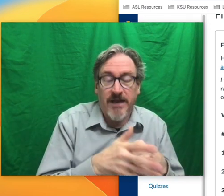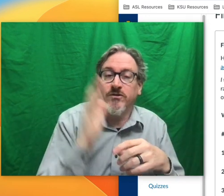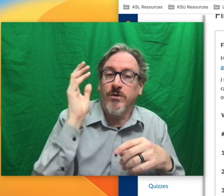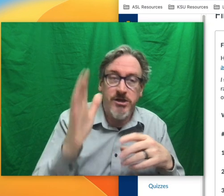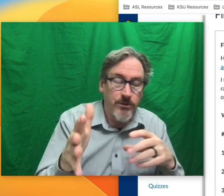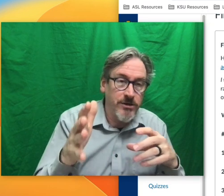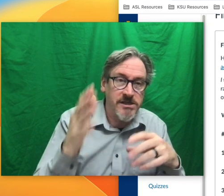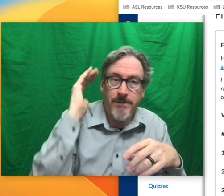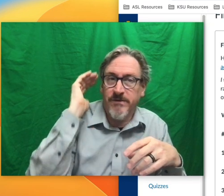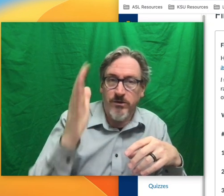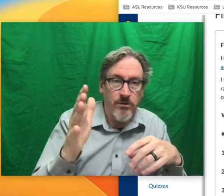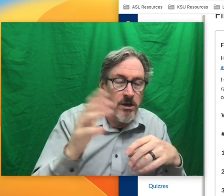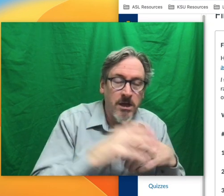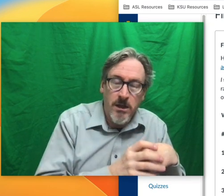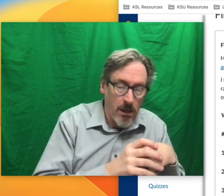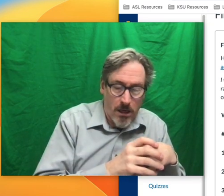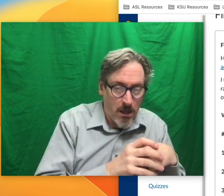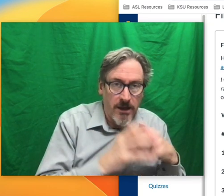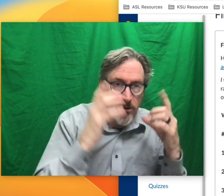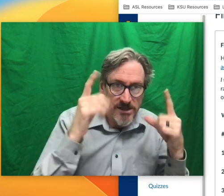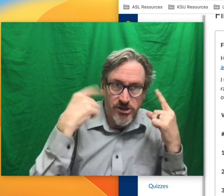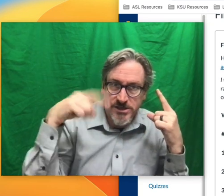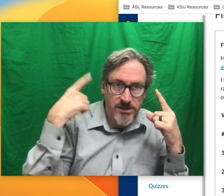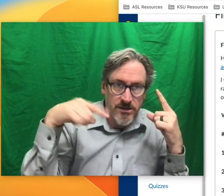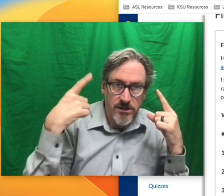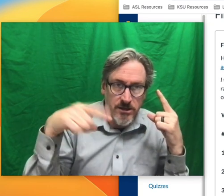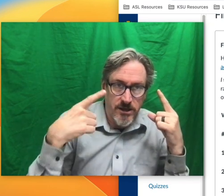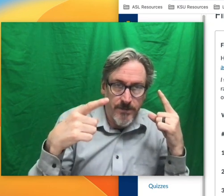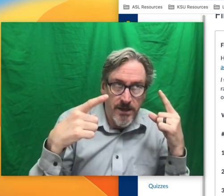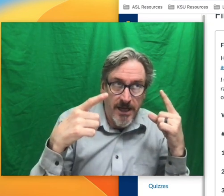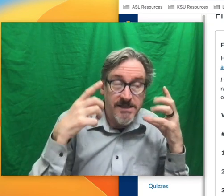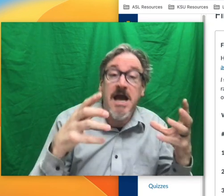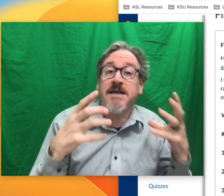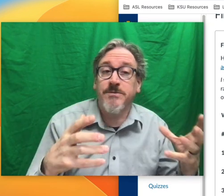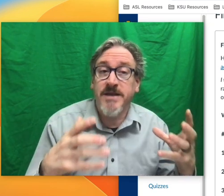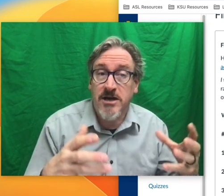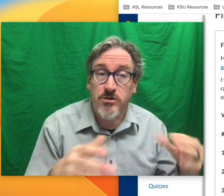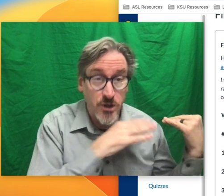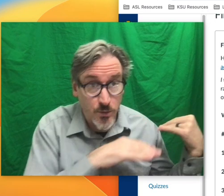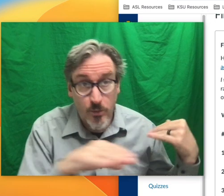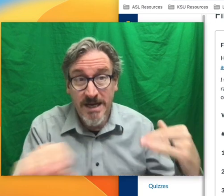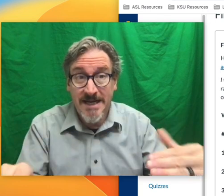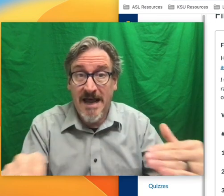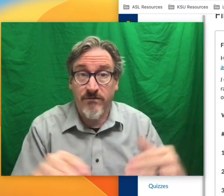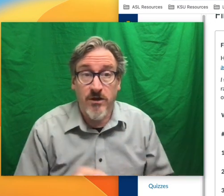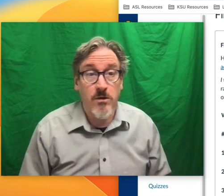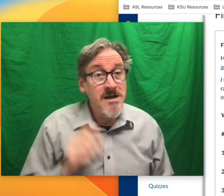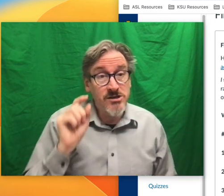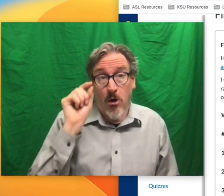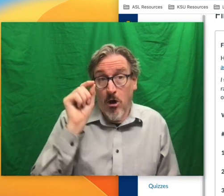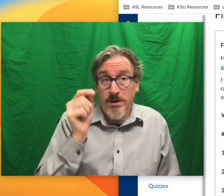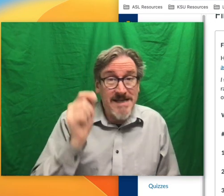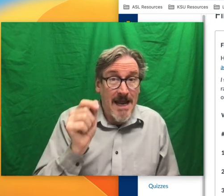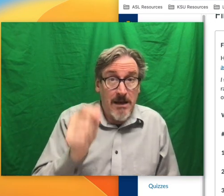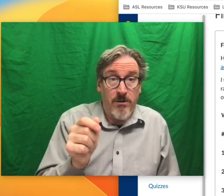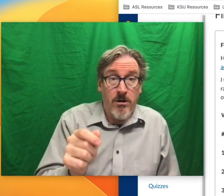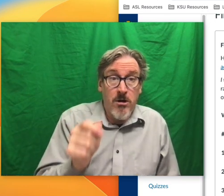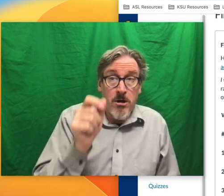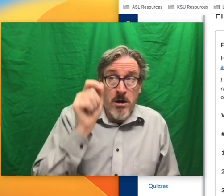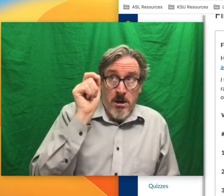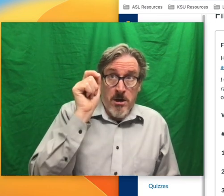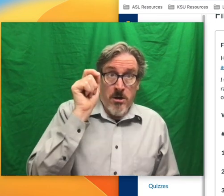of it. If you can do it in your sleep, if you, it's just, it's got to be natural. We need that flow. So always